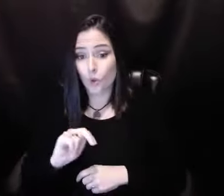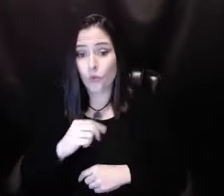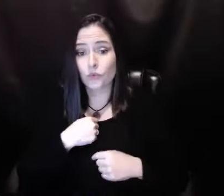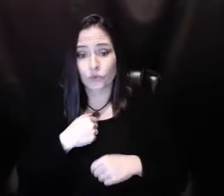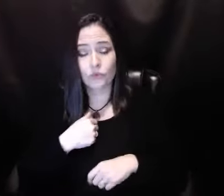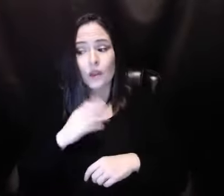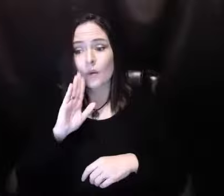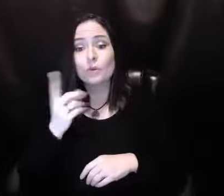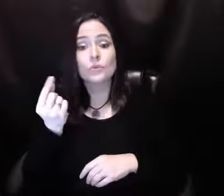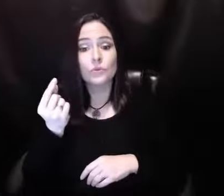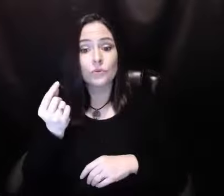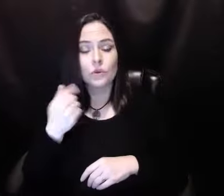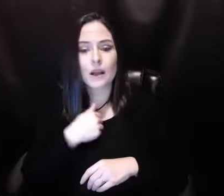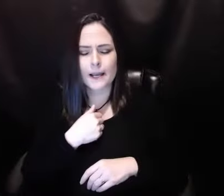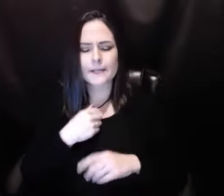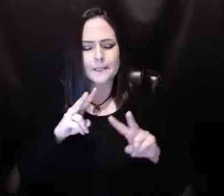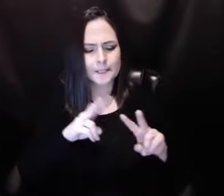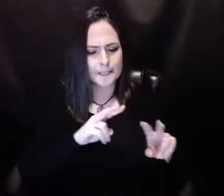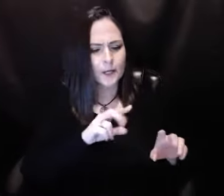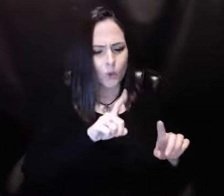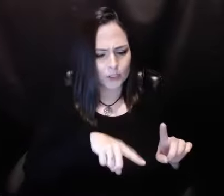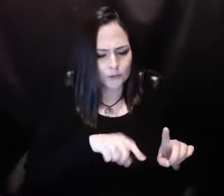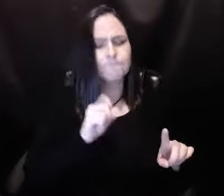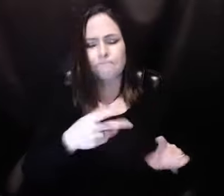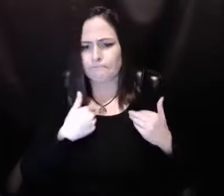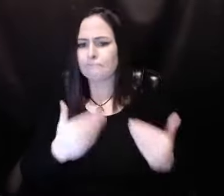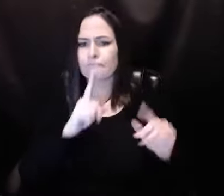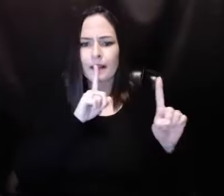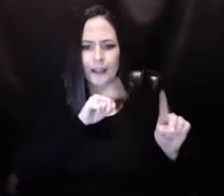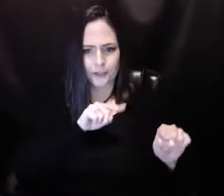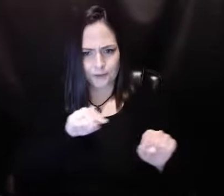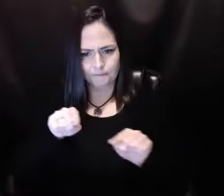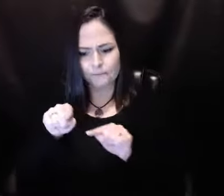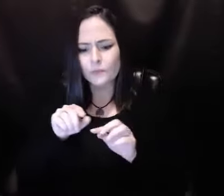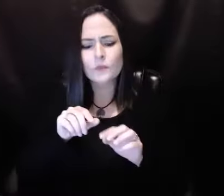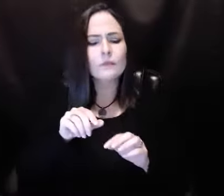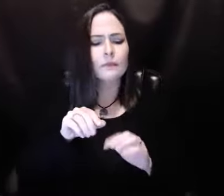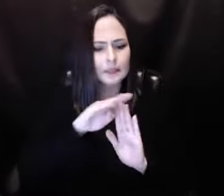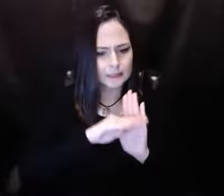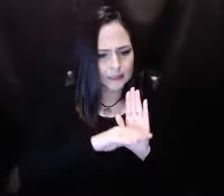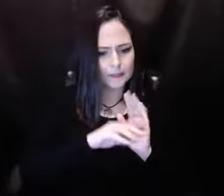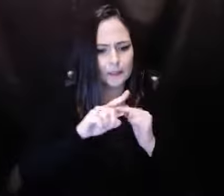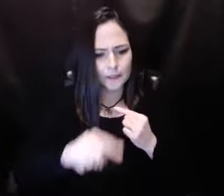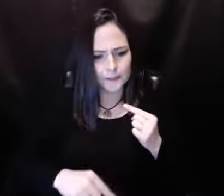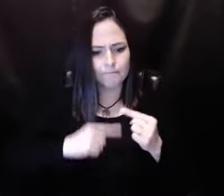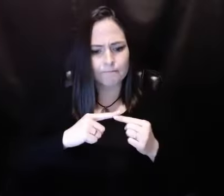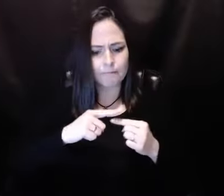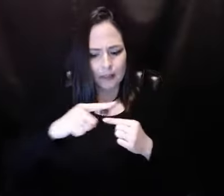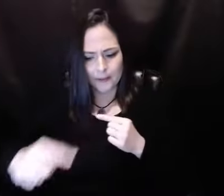books, and then on my own, I would start going to work. I was answering the questions. I went through all